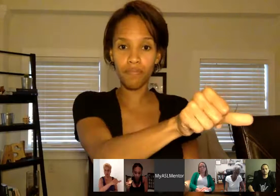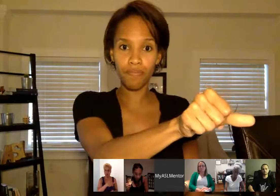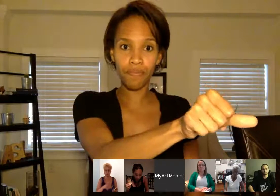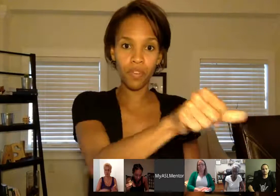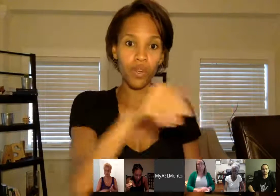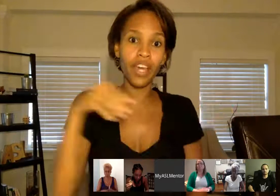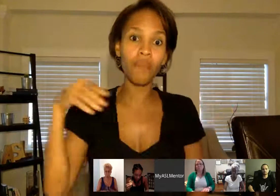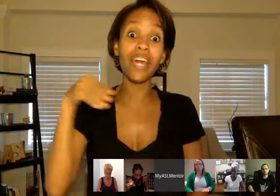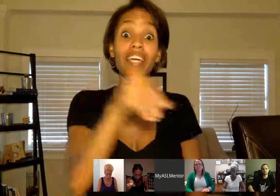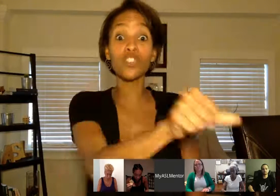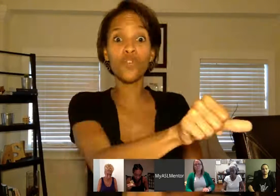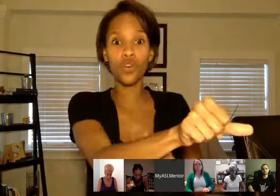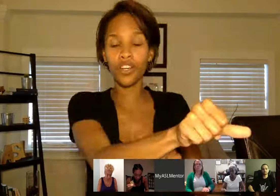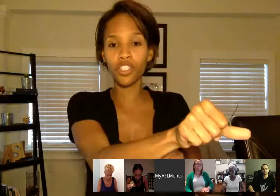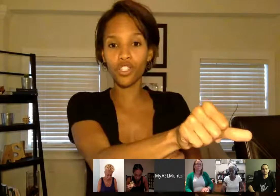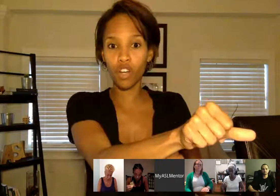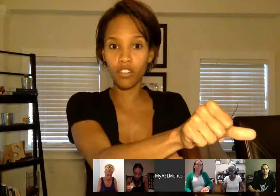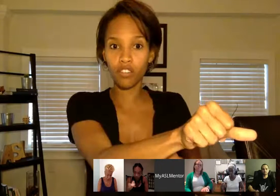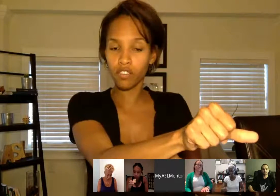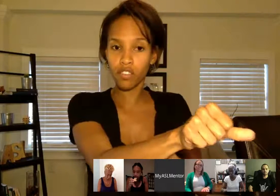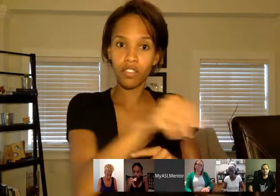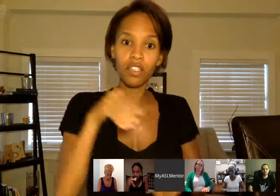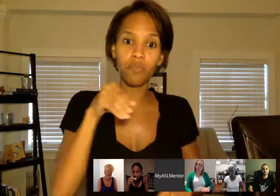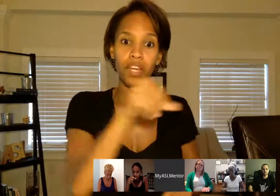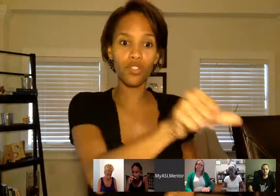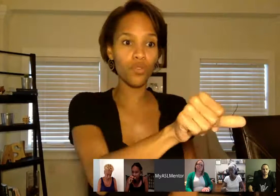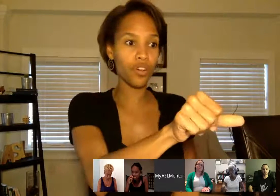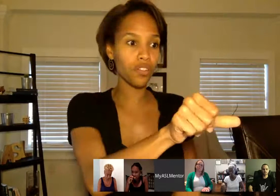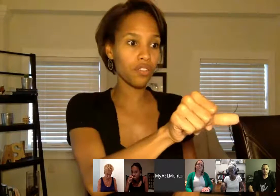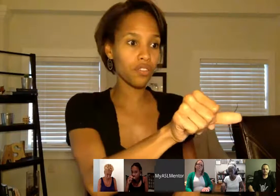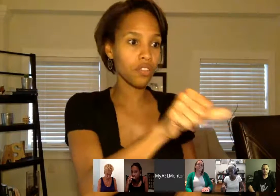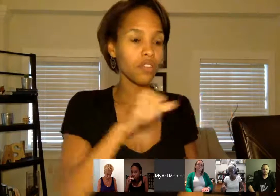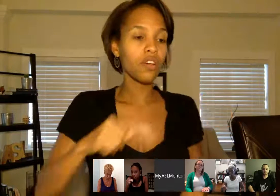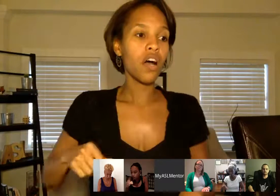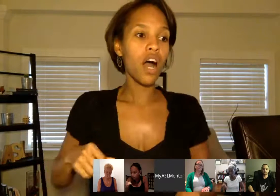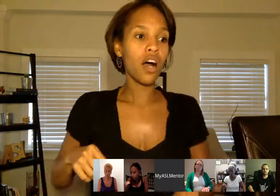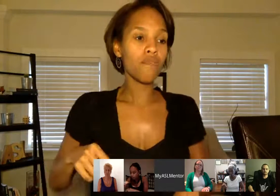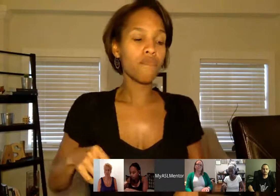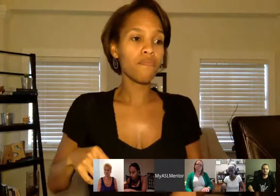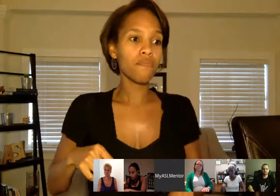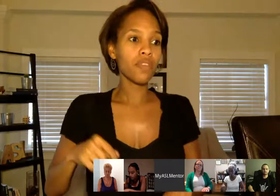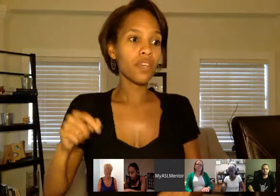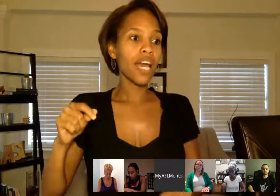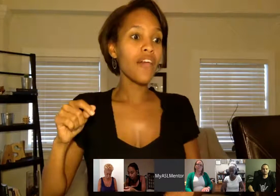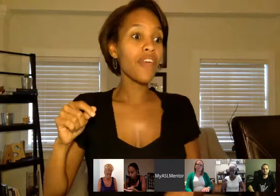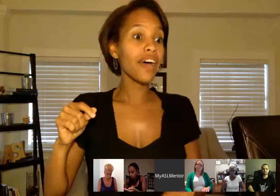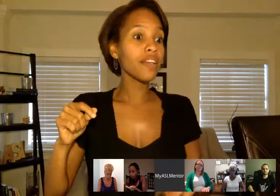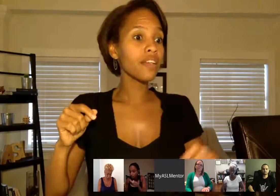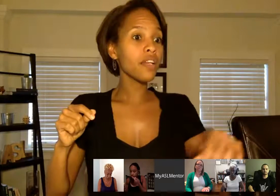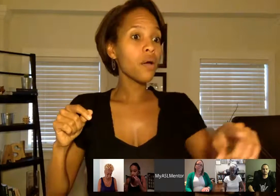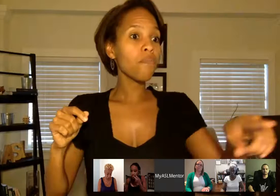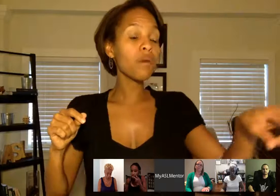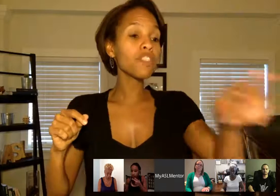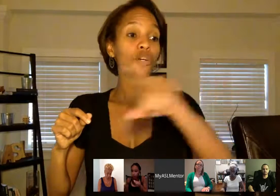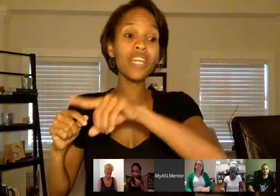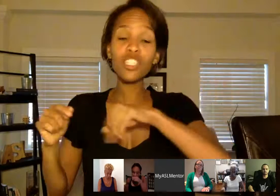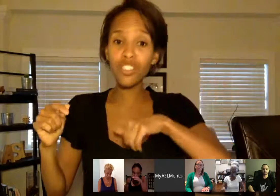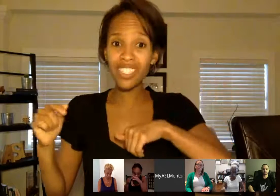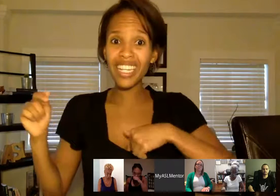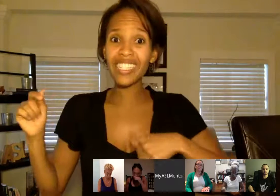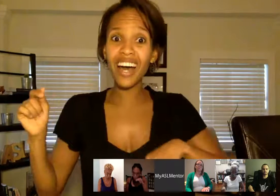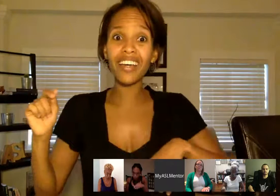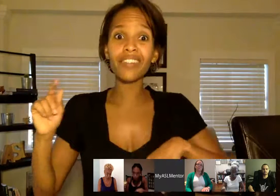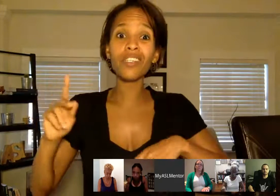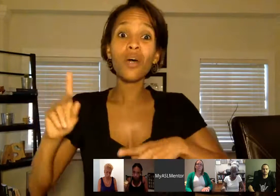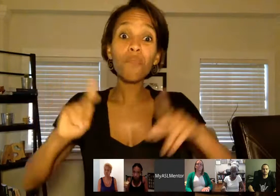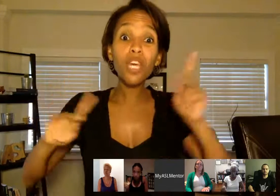museum. Okay, it pays for it to run. It pays for it. And then public donations,